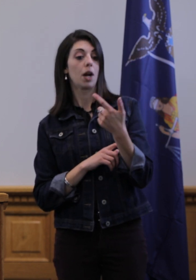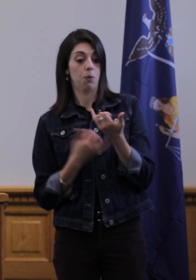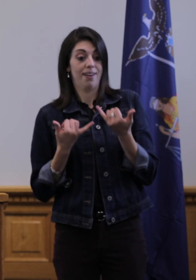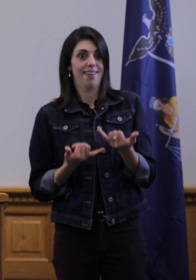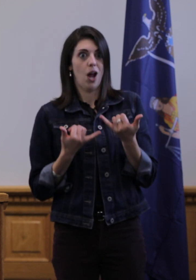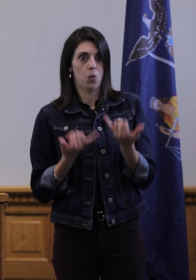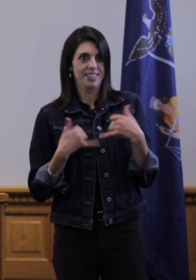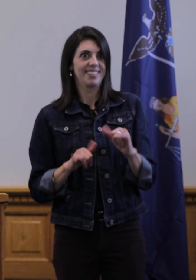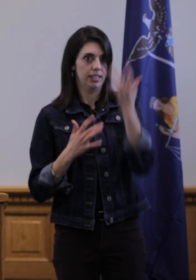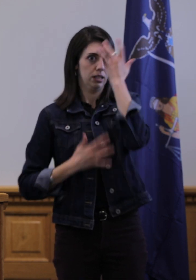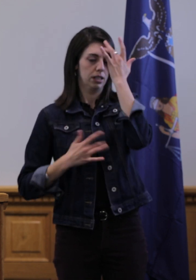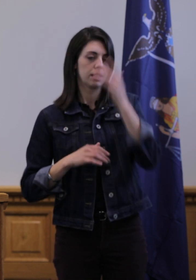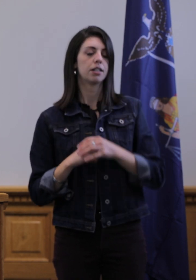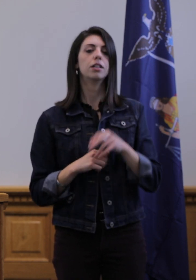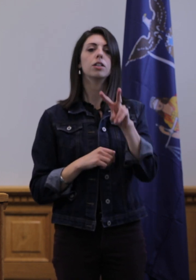cases,